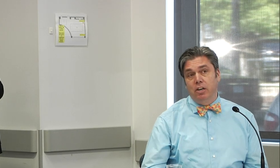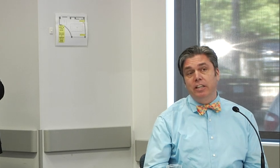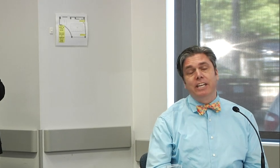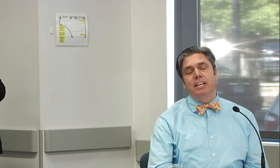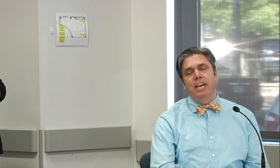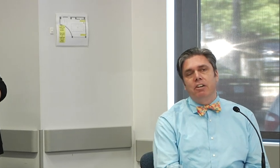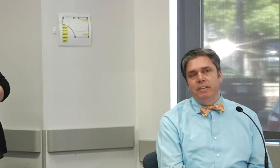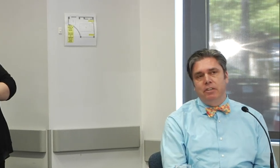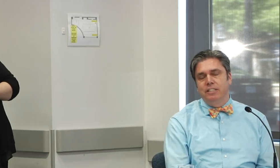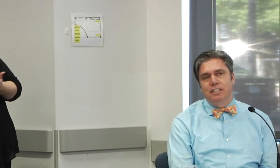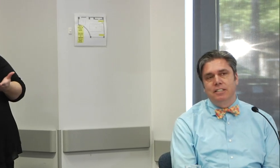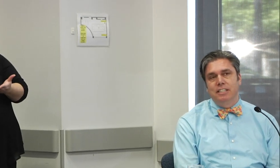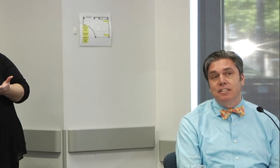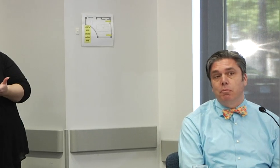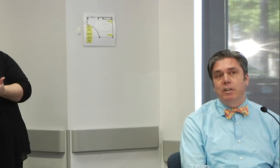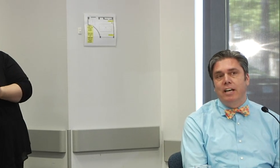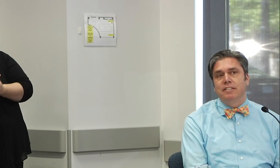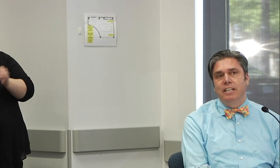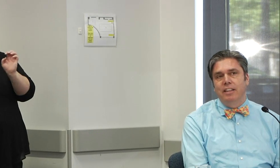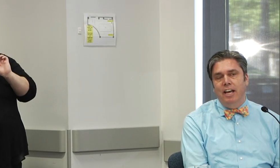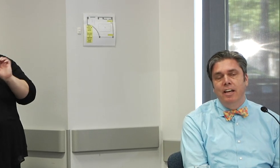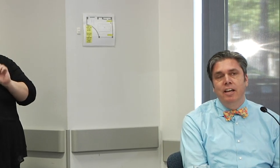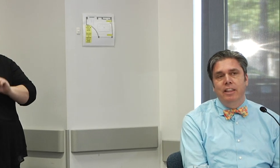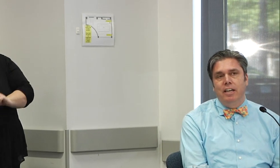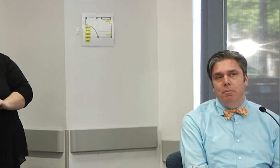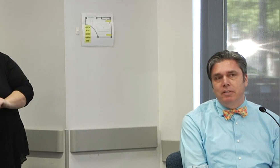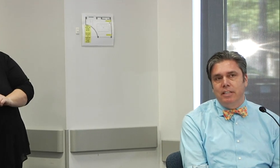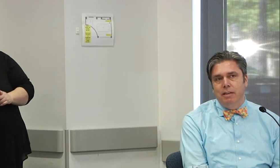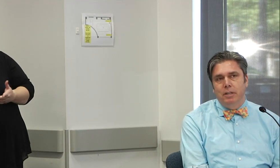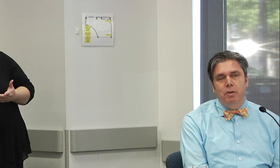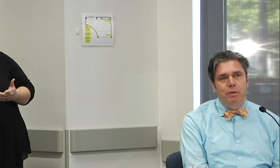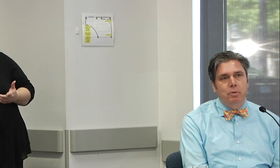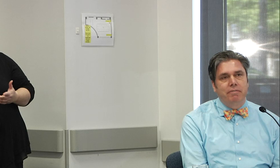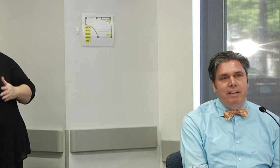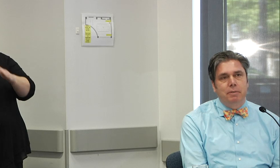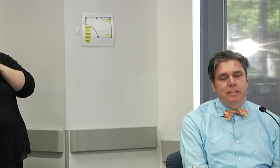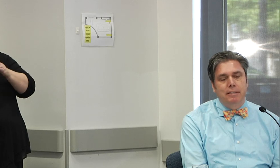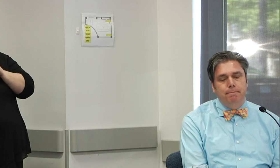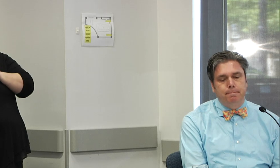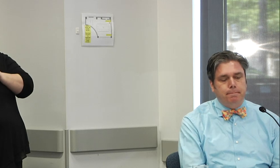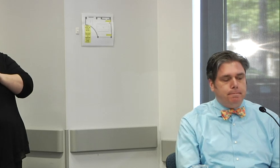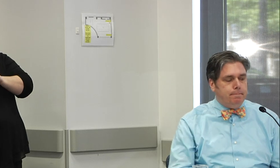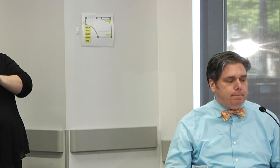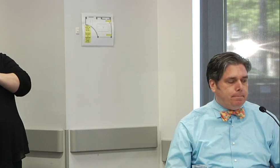early indicator of increasing disease, and we're not seeing that. That number is staying below 1.5%. Thanks, sir.